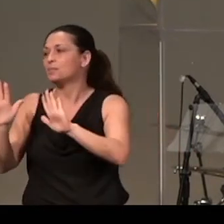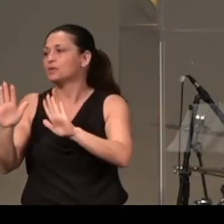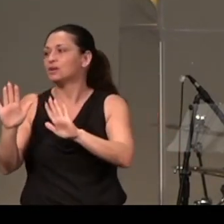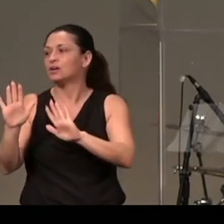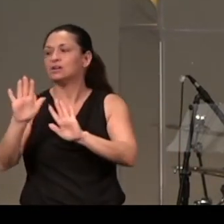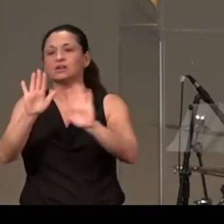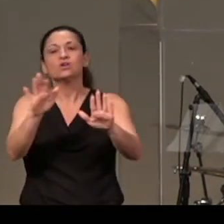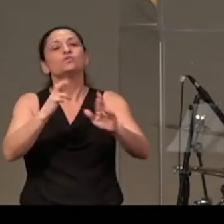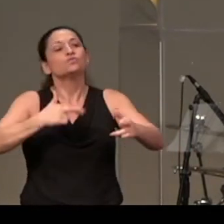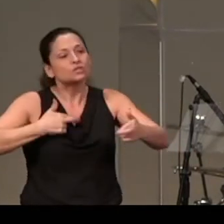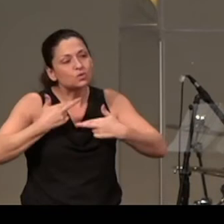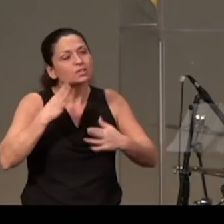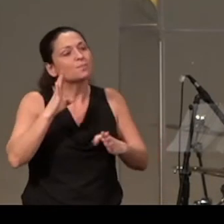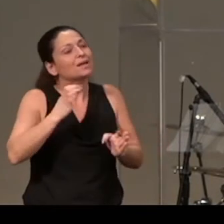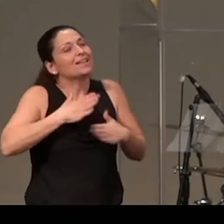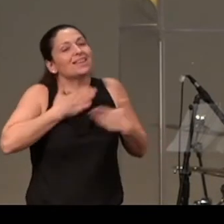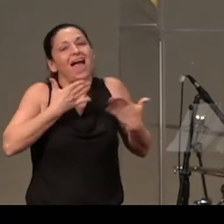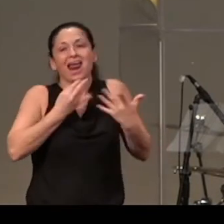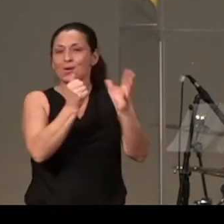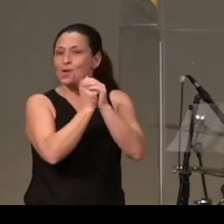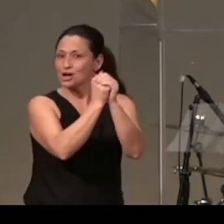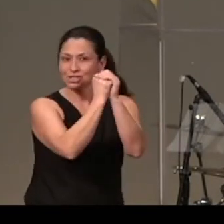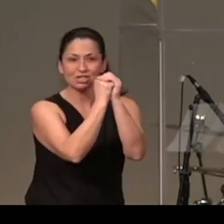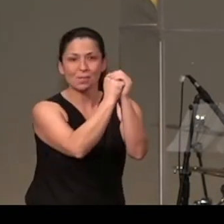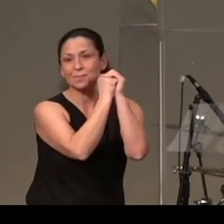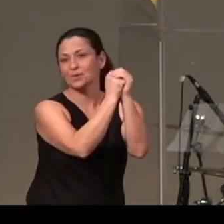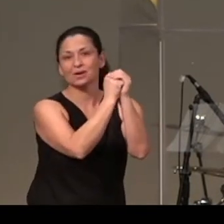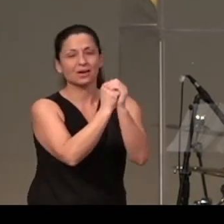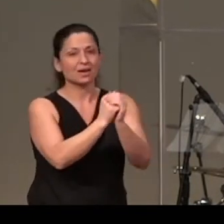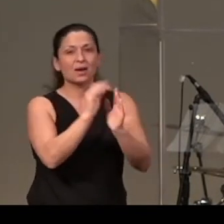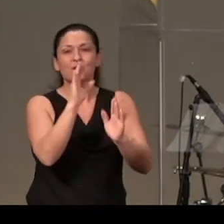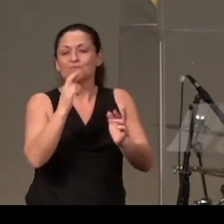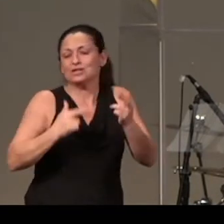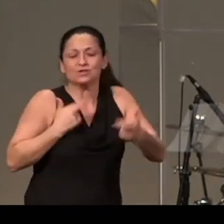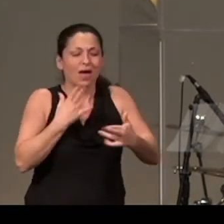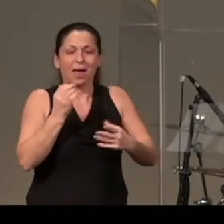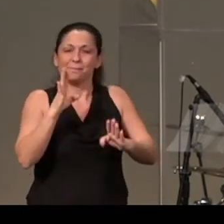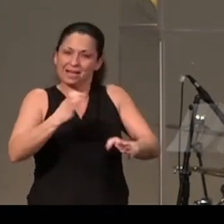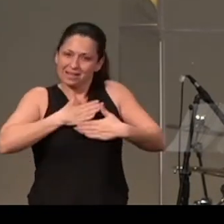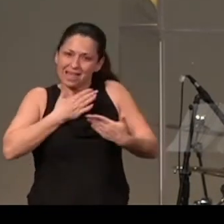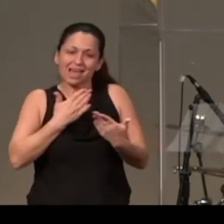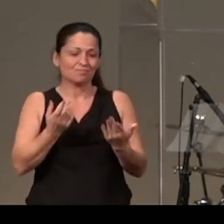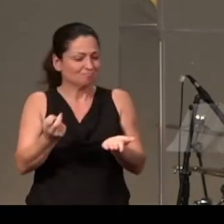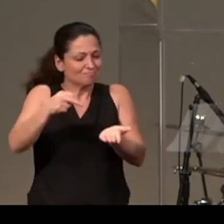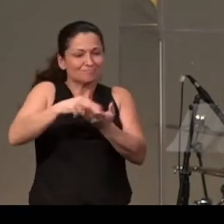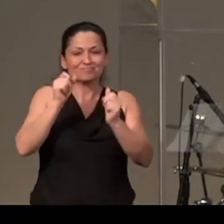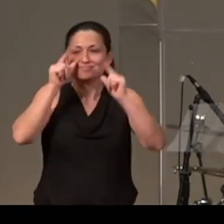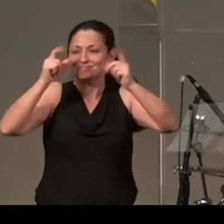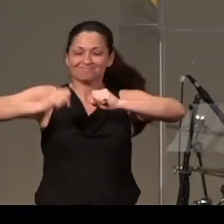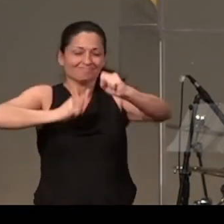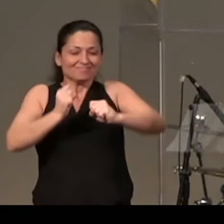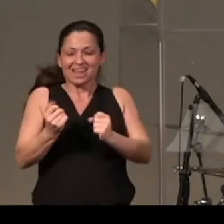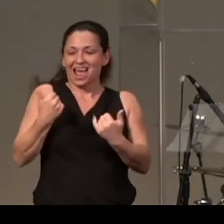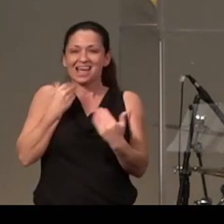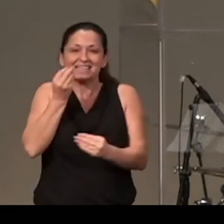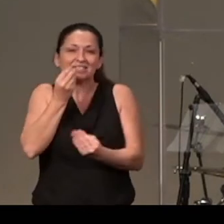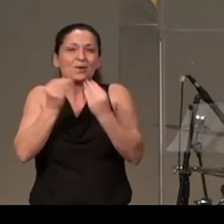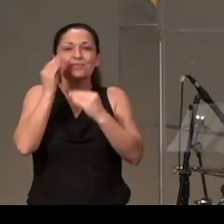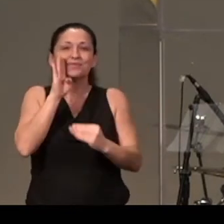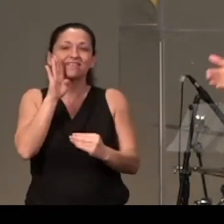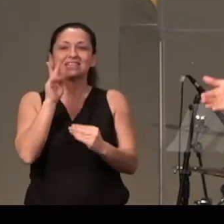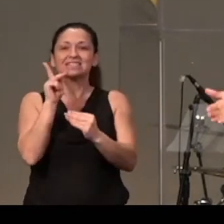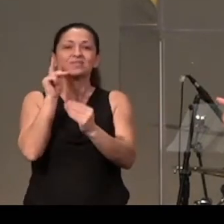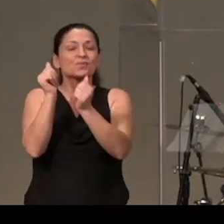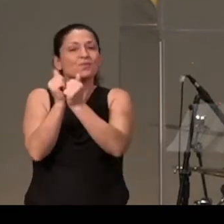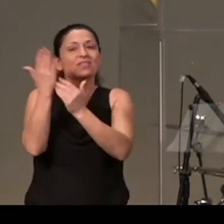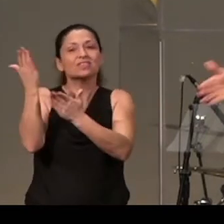Oh, rejoice and be glad in worship. Rejoice and be glad by getting up and having breakfast with Jesus. Rejoice and be glad like Abraham in all